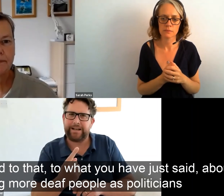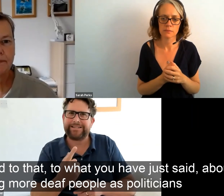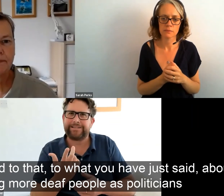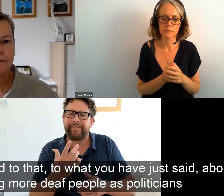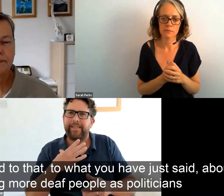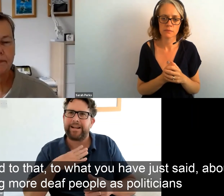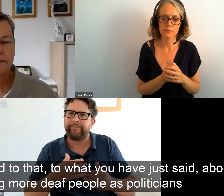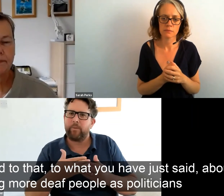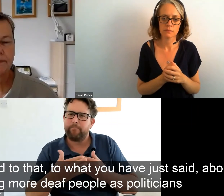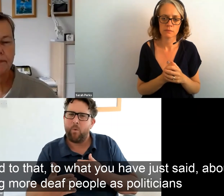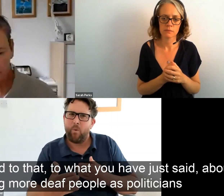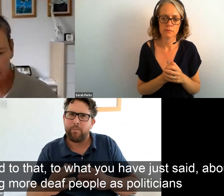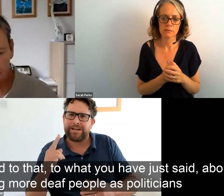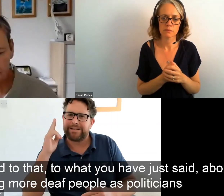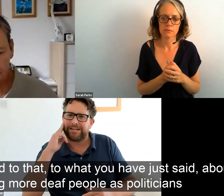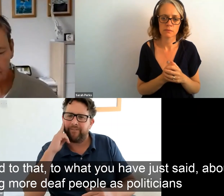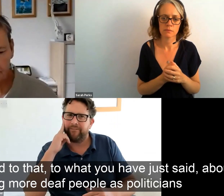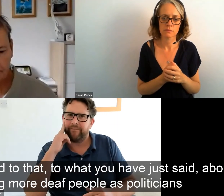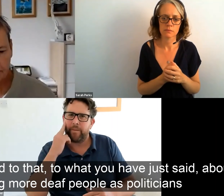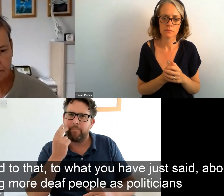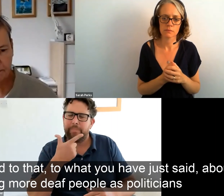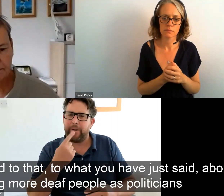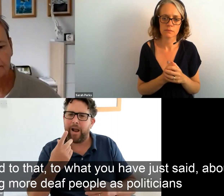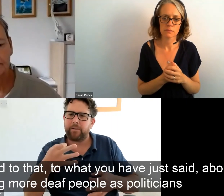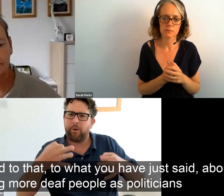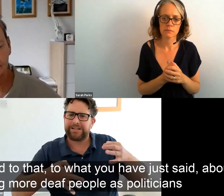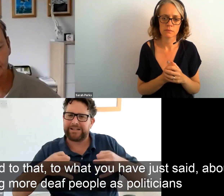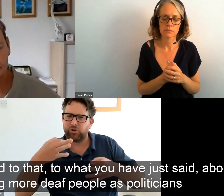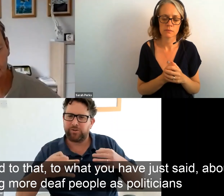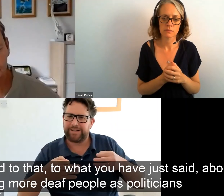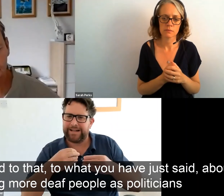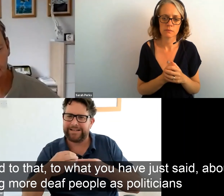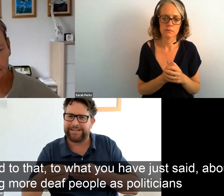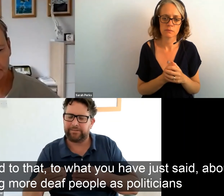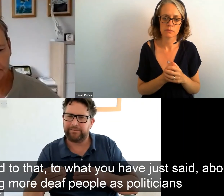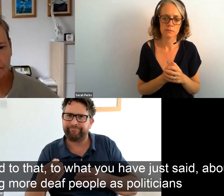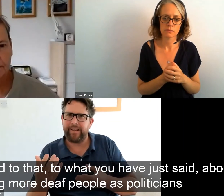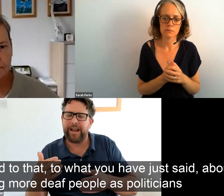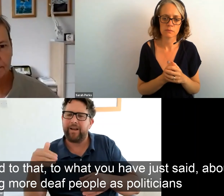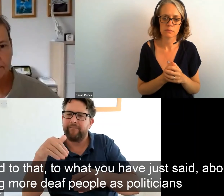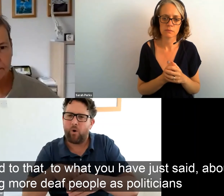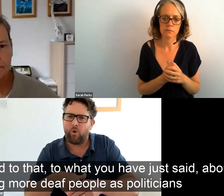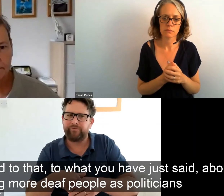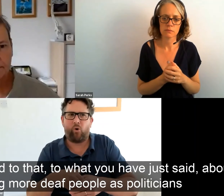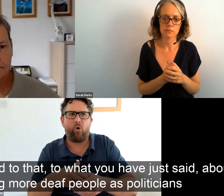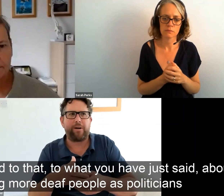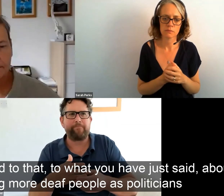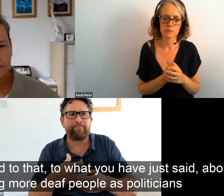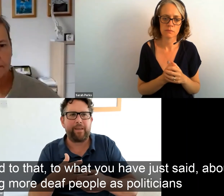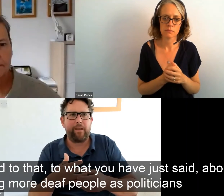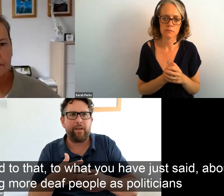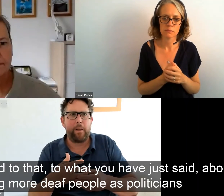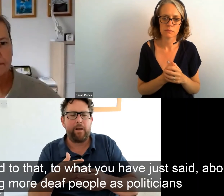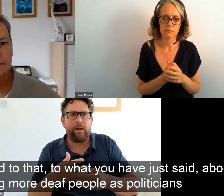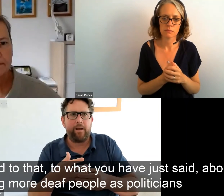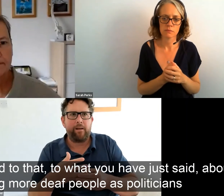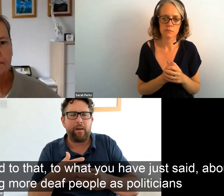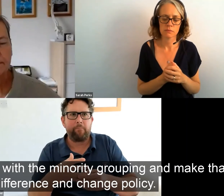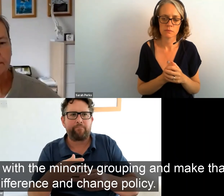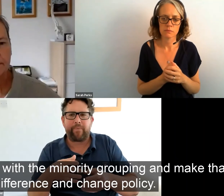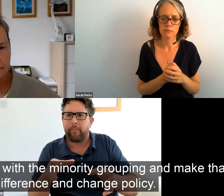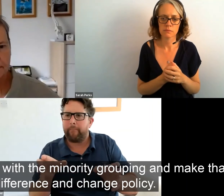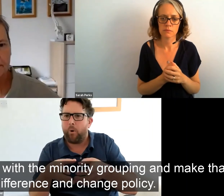Also, linked to that, to what you've just said about having more deaf people as